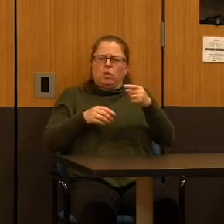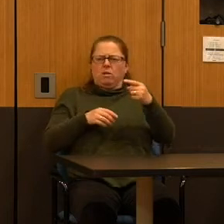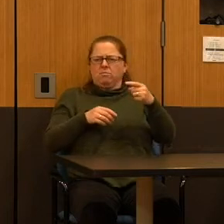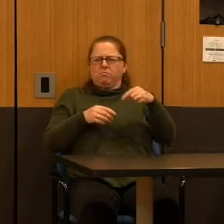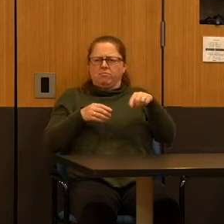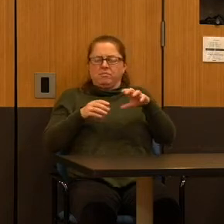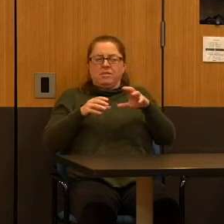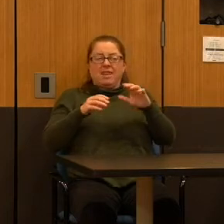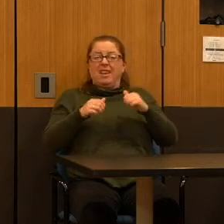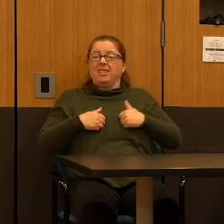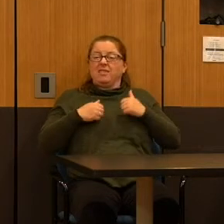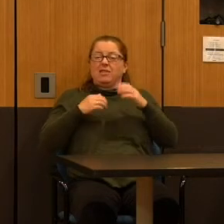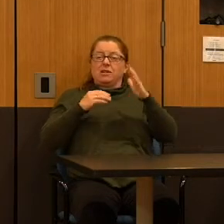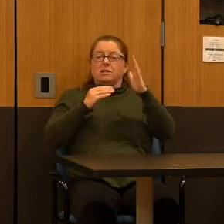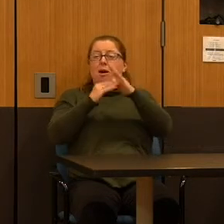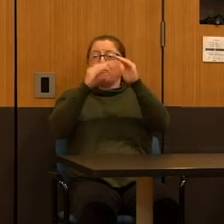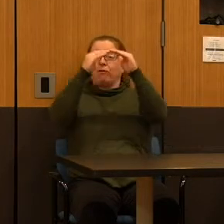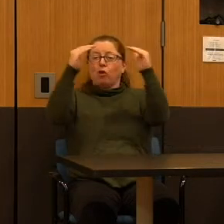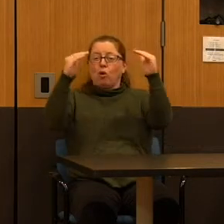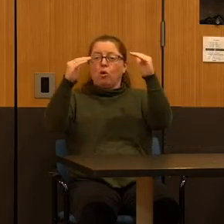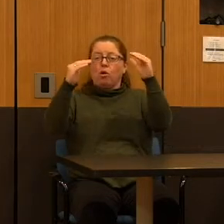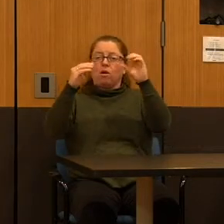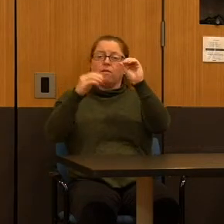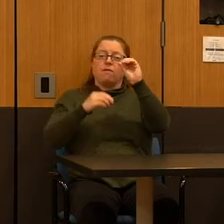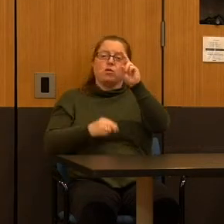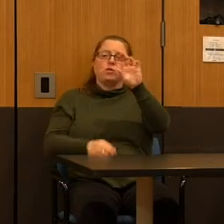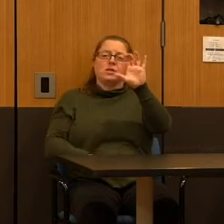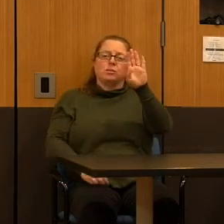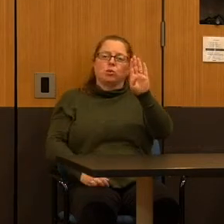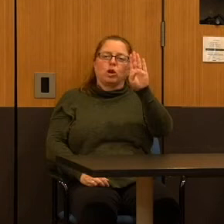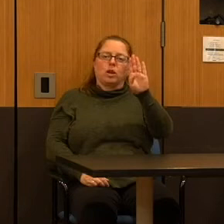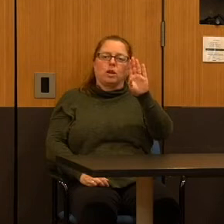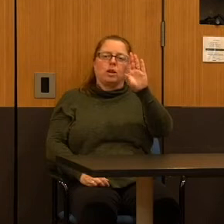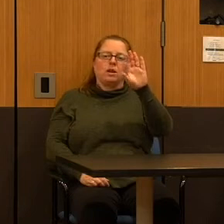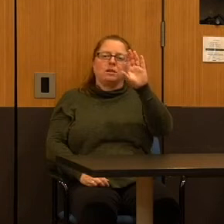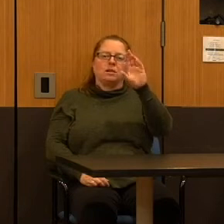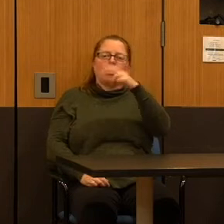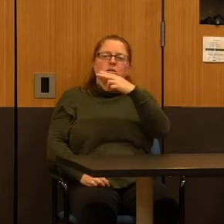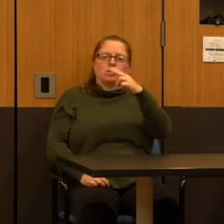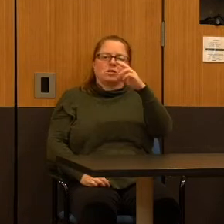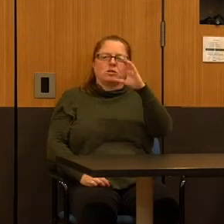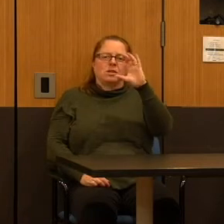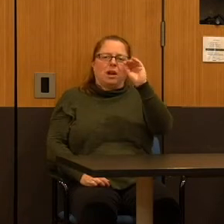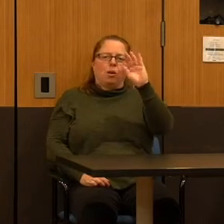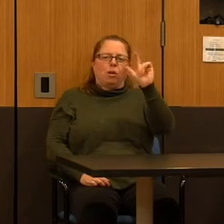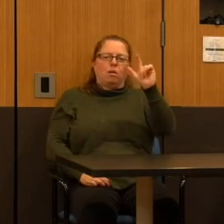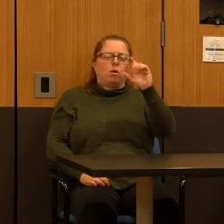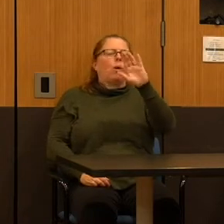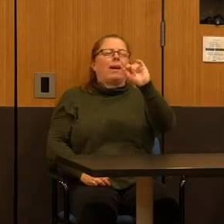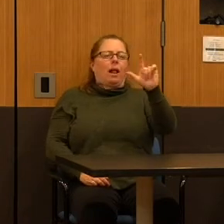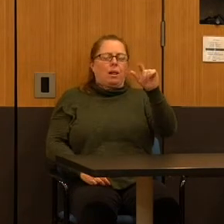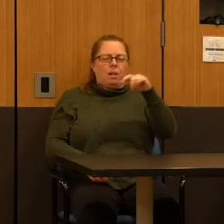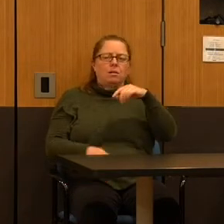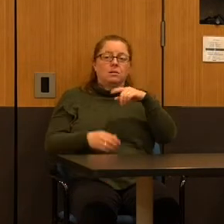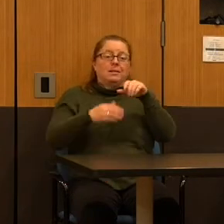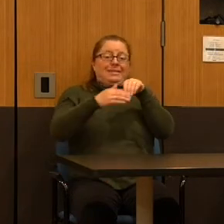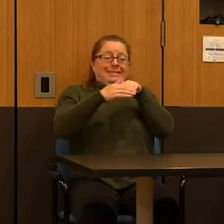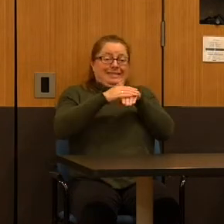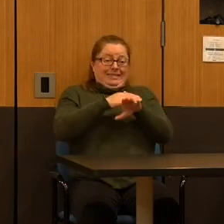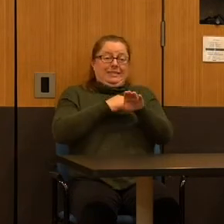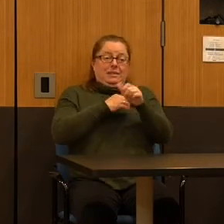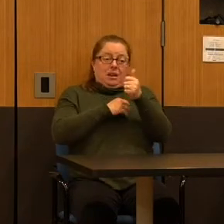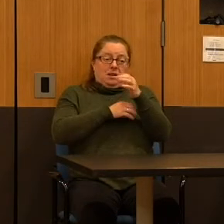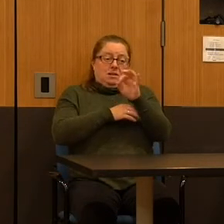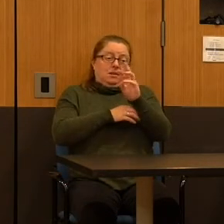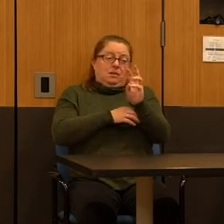floor of UC Berkeley's Cowell Hospital. In the 1960s. So Roberts entered Cal in 1963 and then was